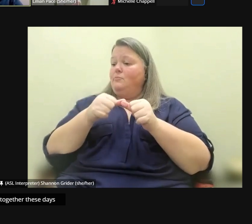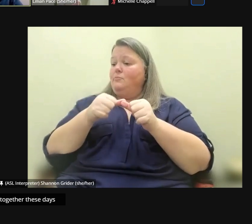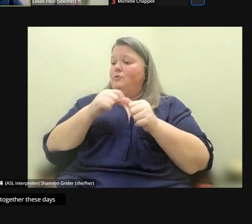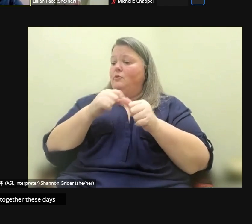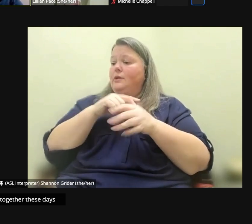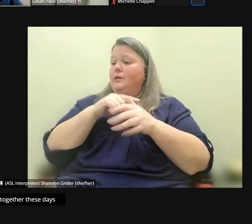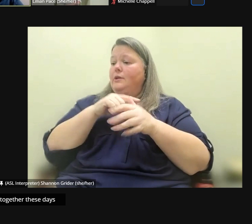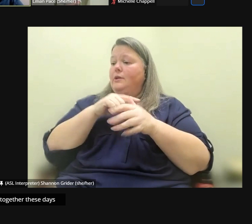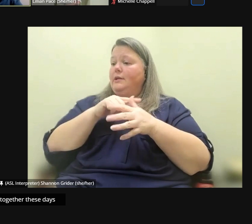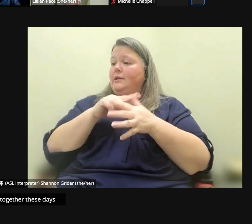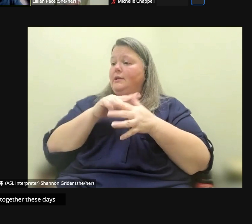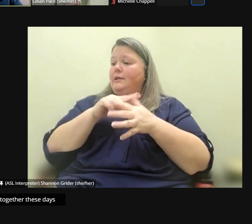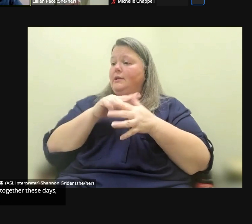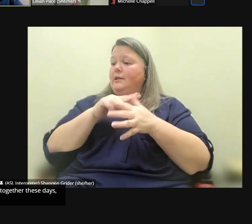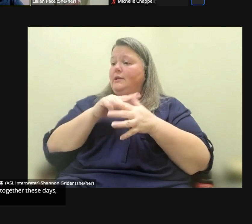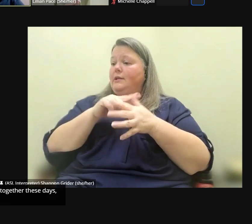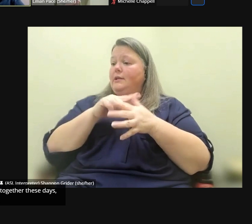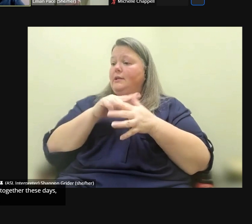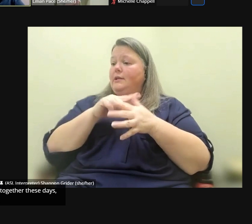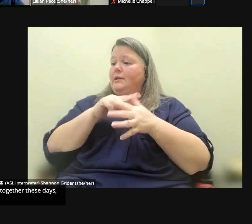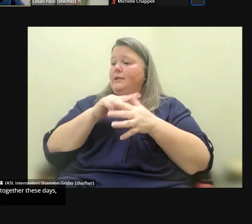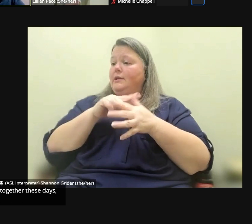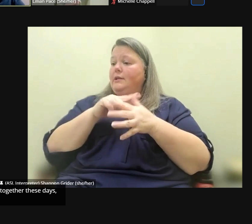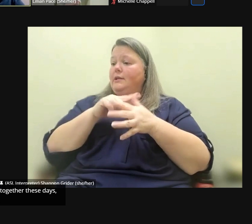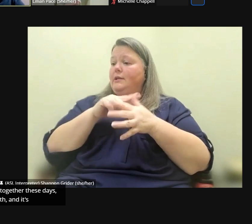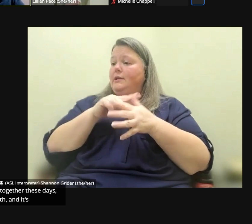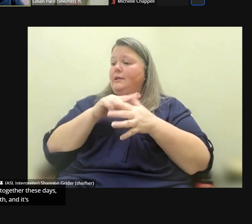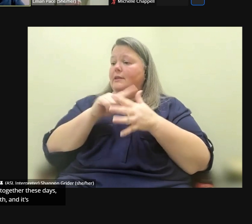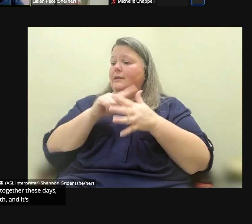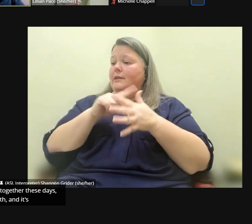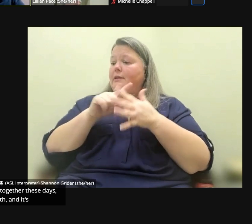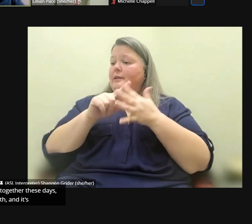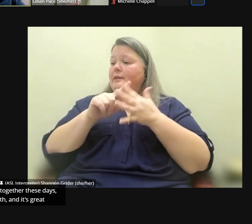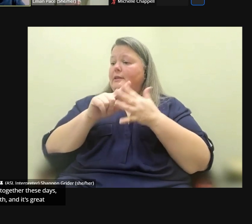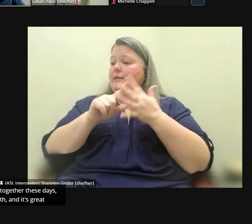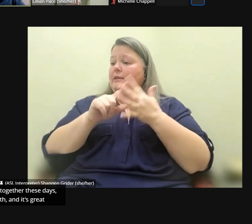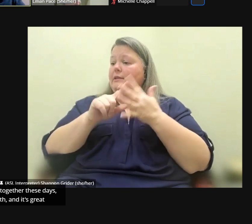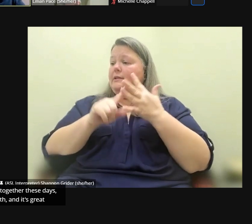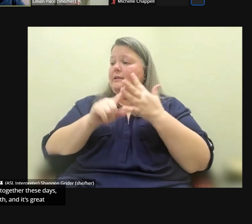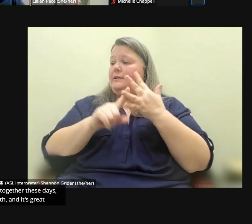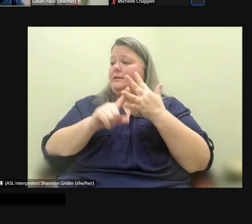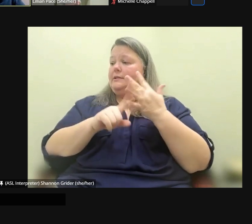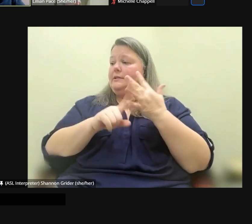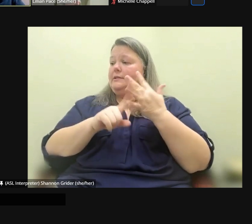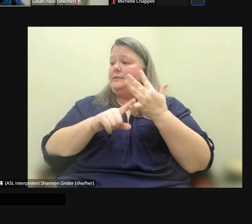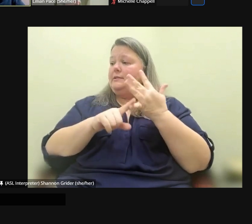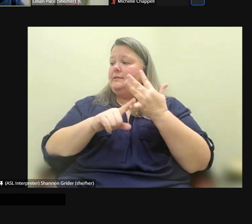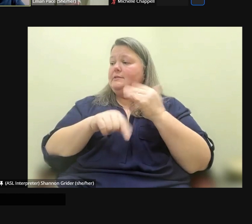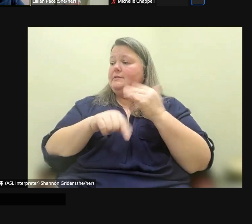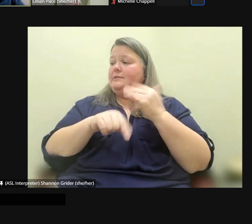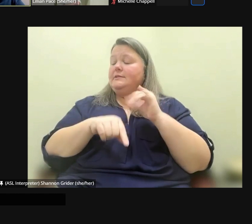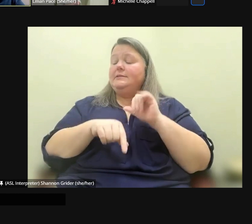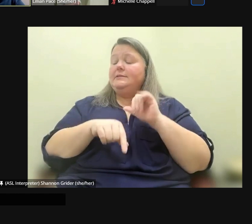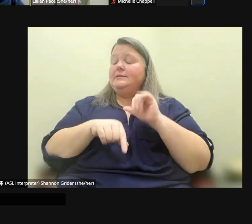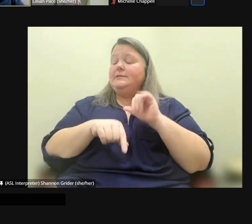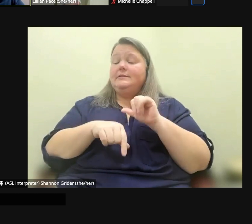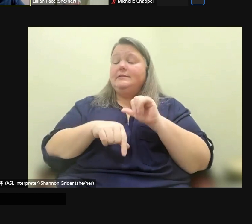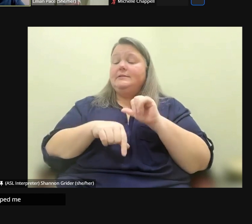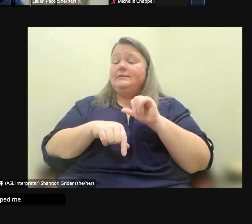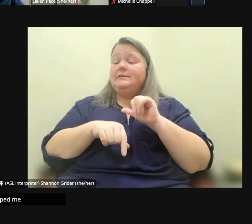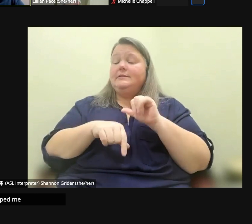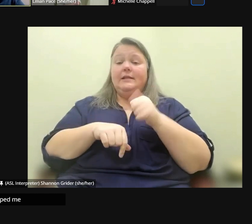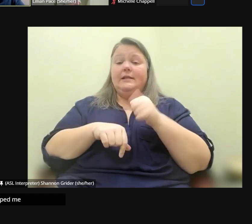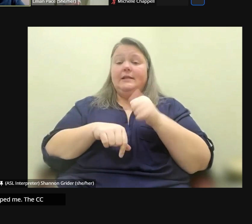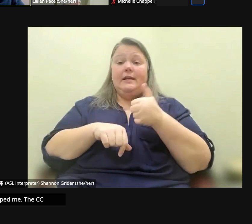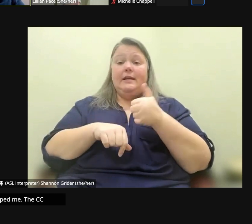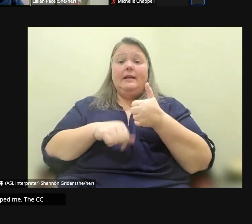it's always a back and forth, and it's great. So yeah, I mean, the tool helped me to see some